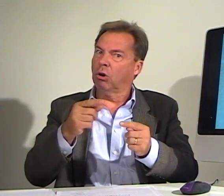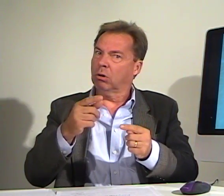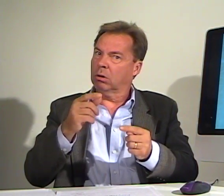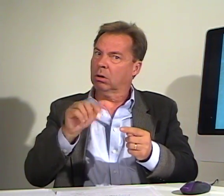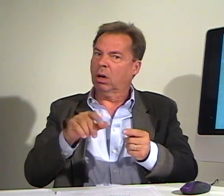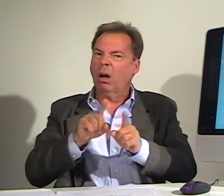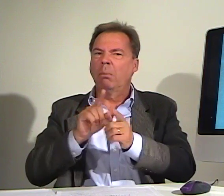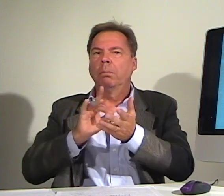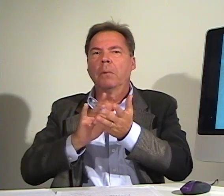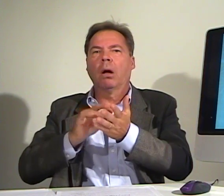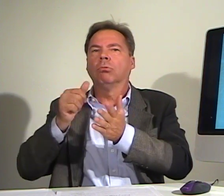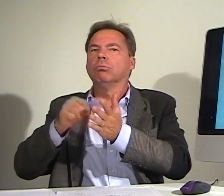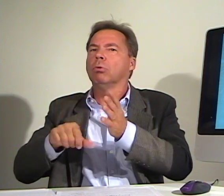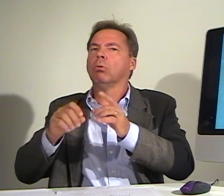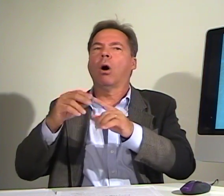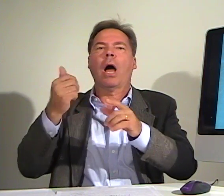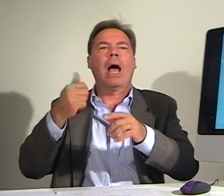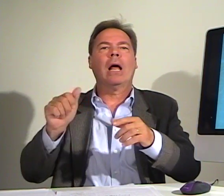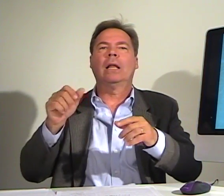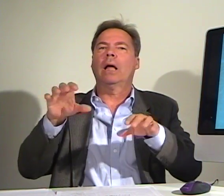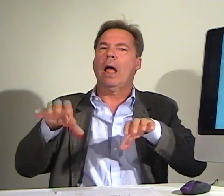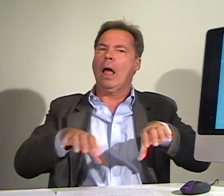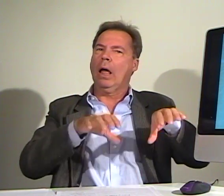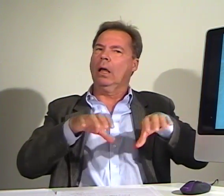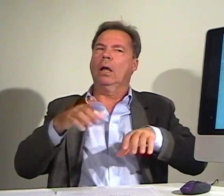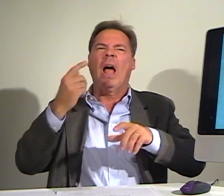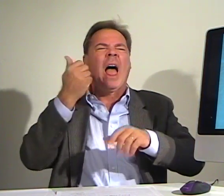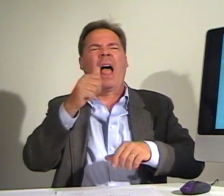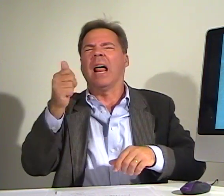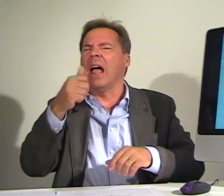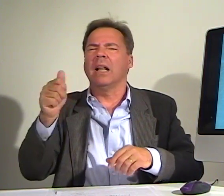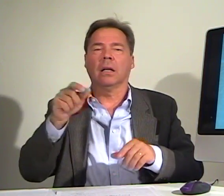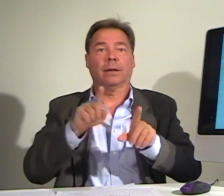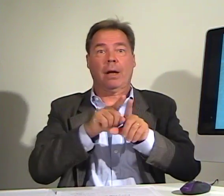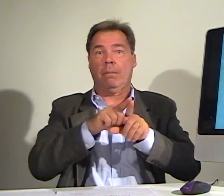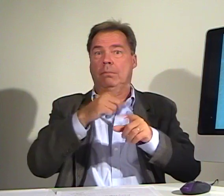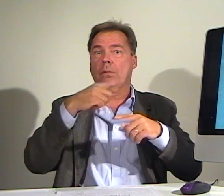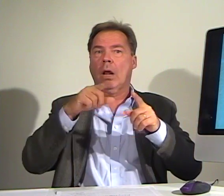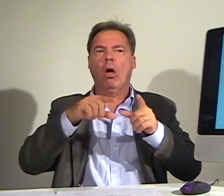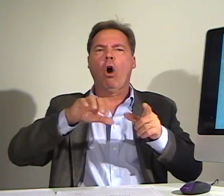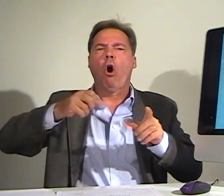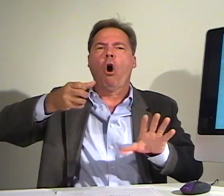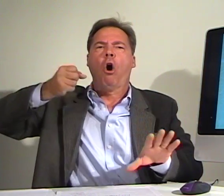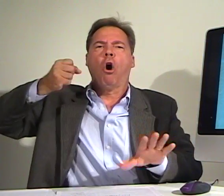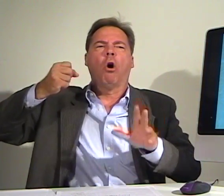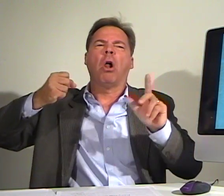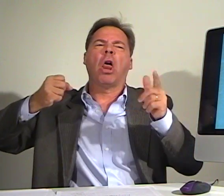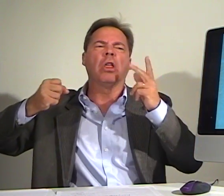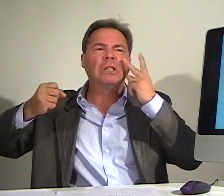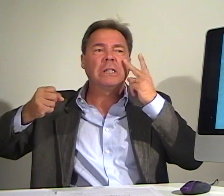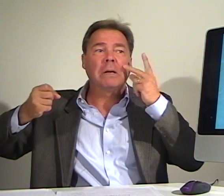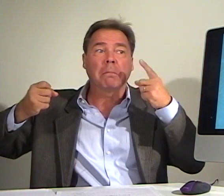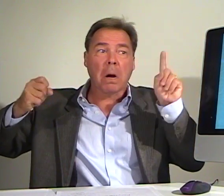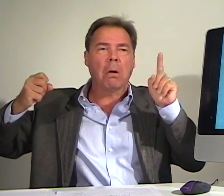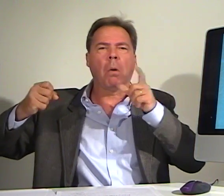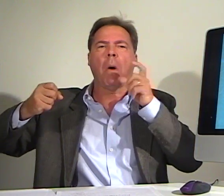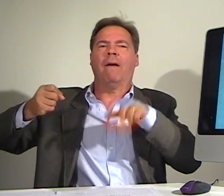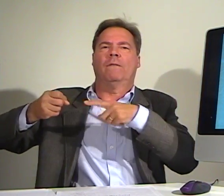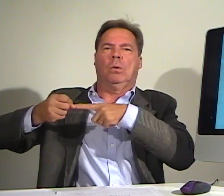this can be very harmful to the deaf students, and any medical act where they're putting in, for example,